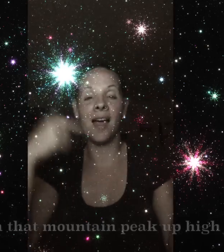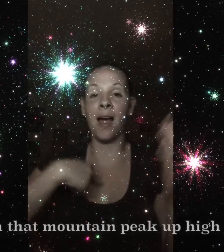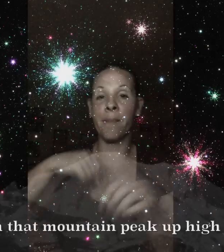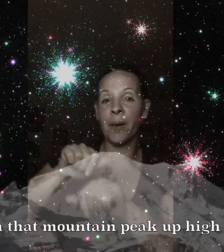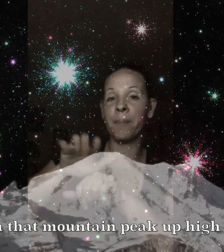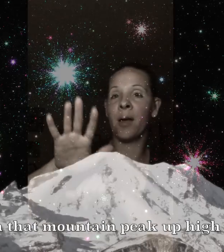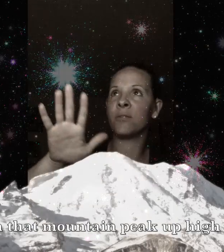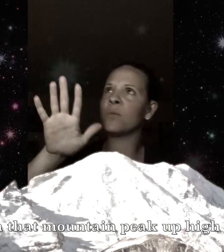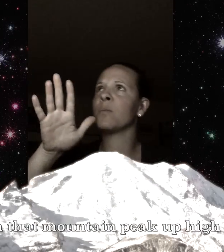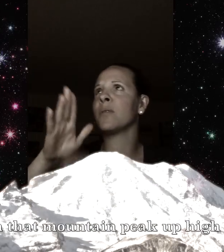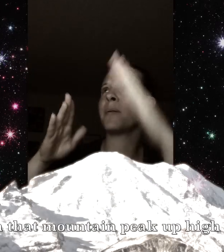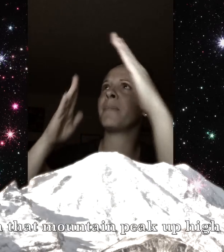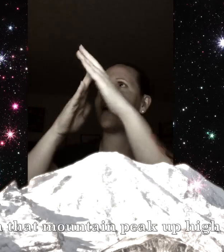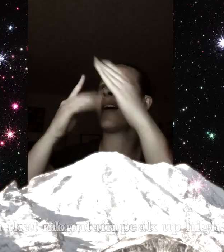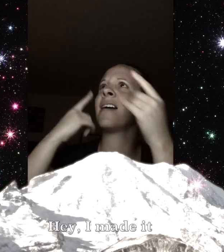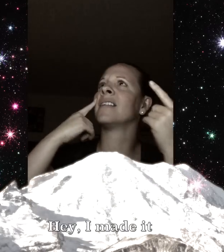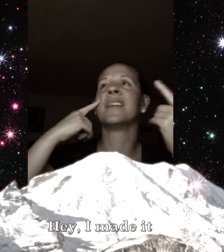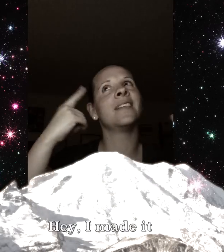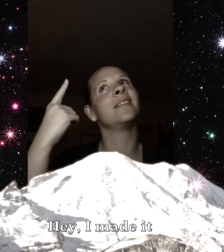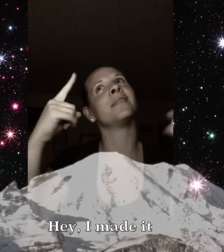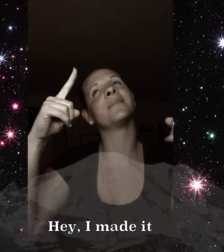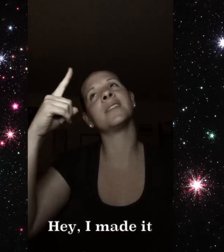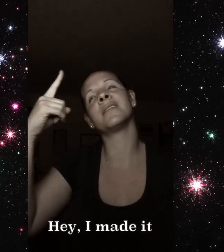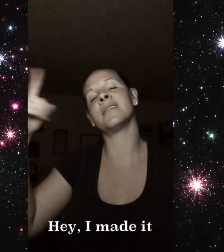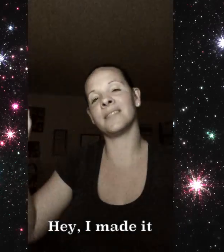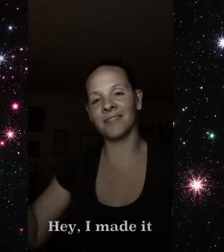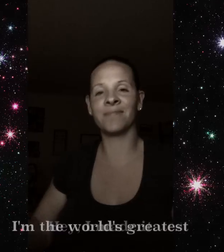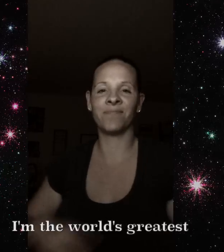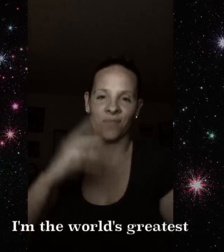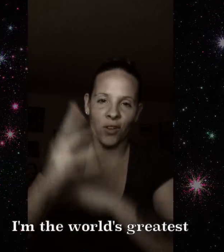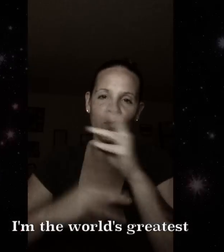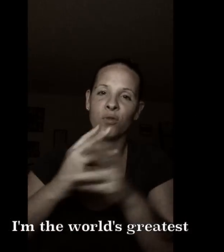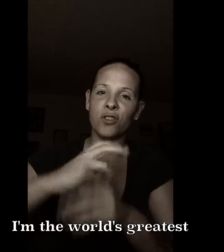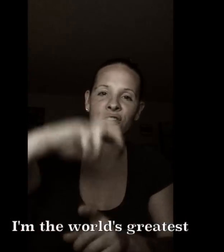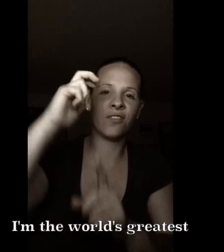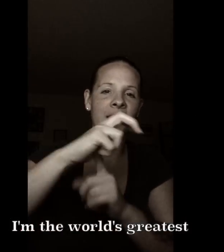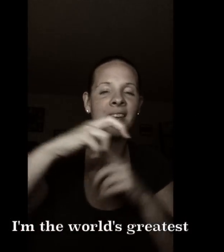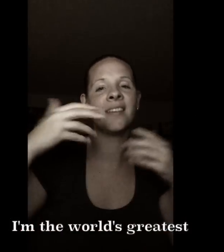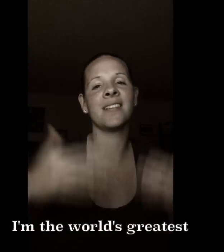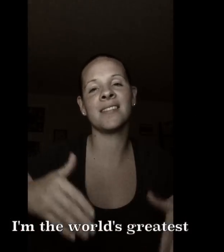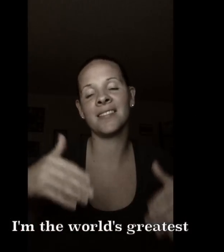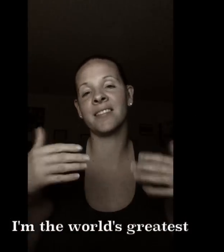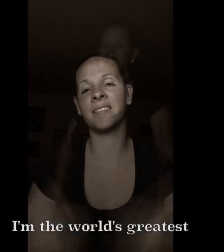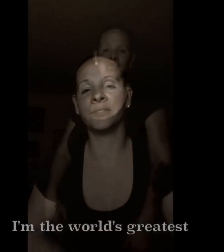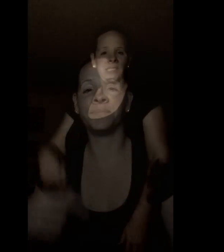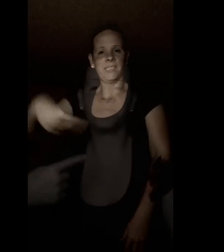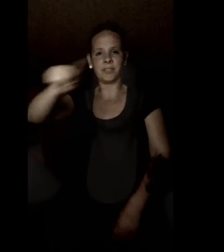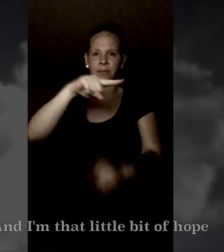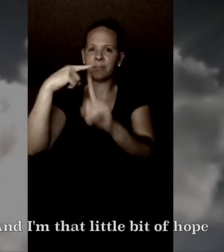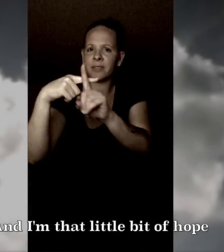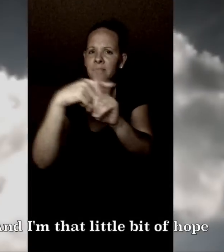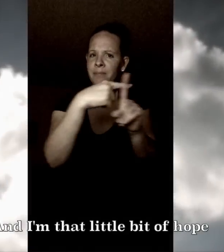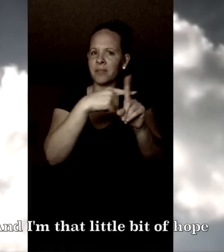Star up in the sky. I'm that mountain peak up. Oh, yes, I am. I made it. I done made it. I'm the world's greatest. And I'm that